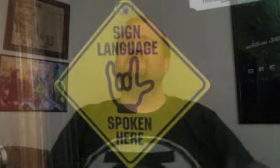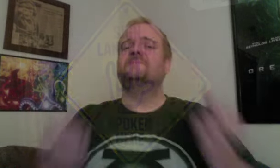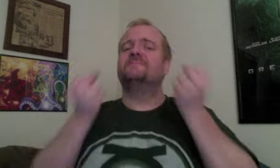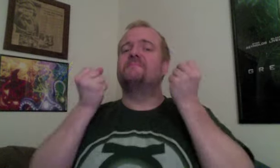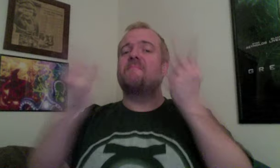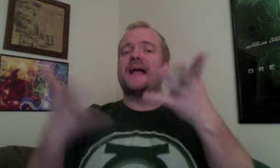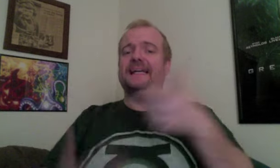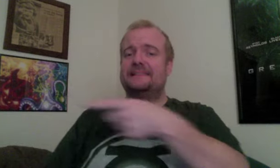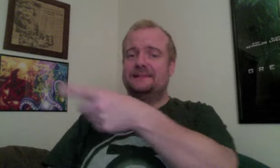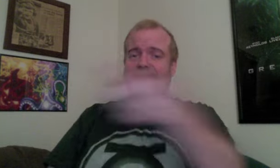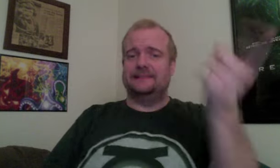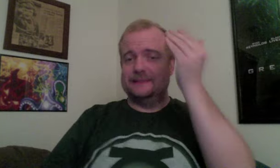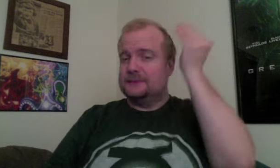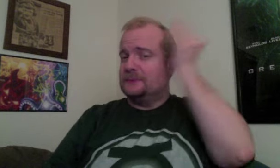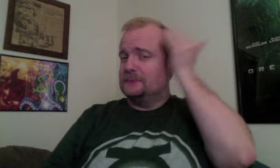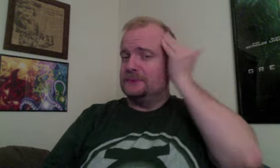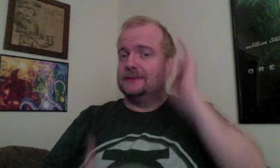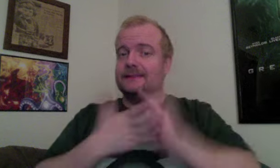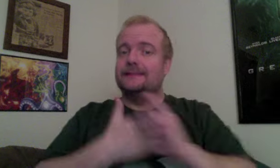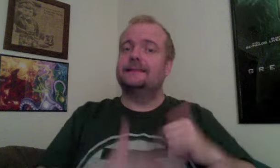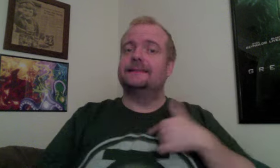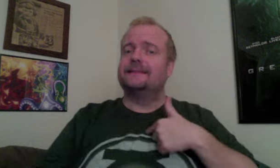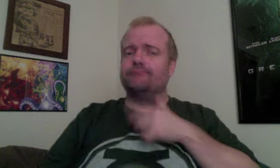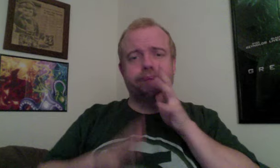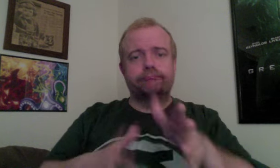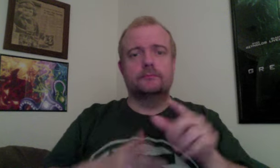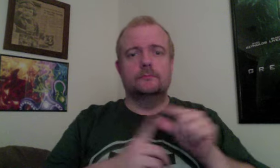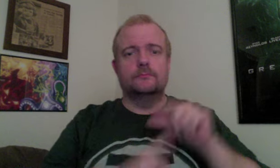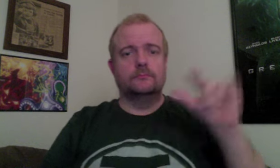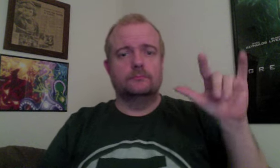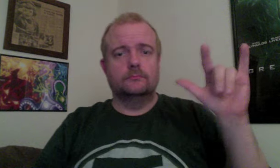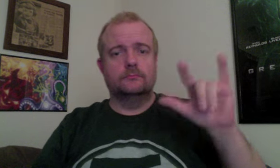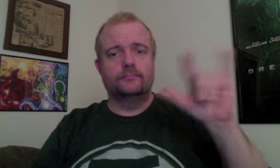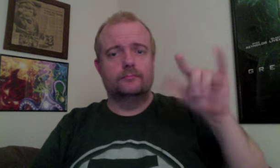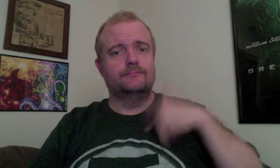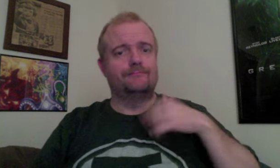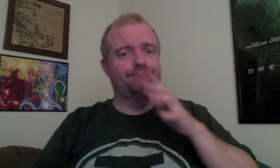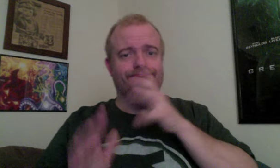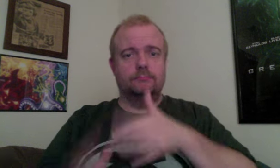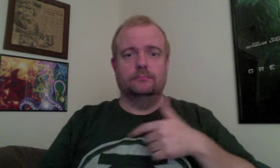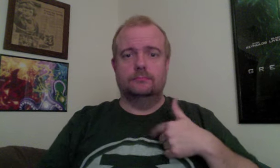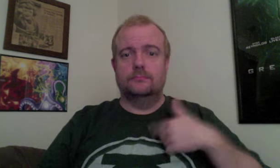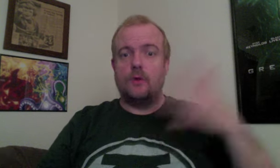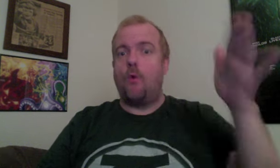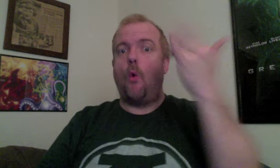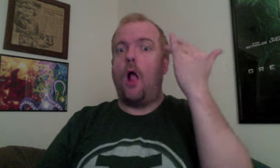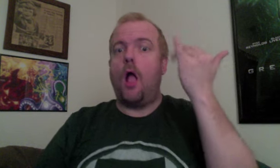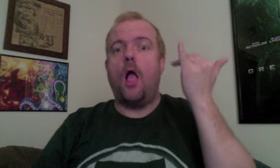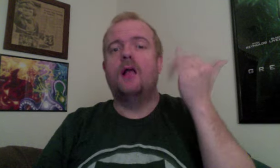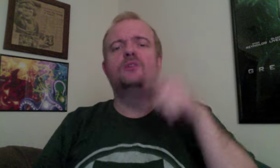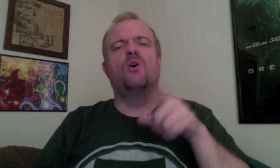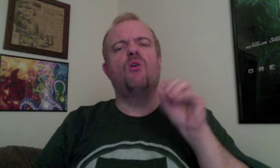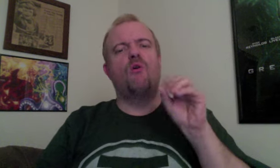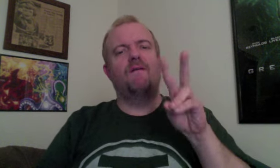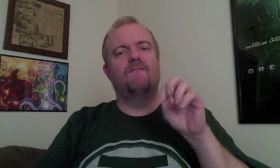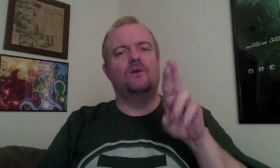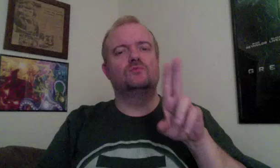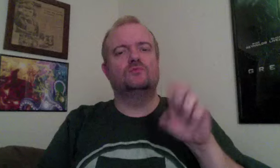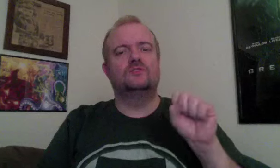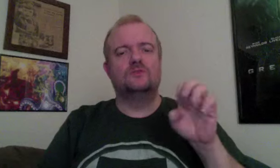Under this old couch and tested with two sumo wrestlers, even with 1,000 pounds. The couch didn't sag